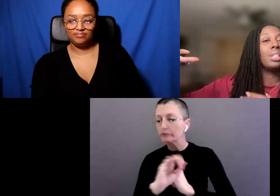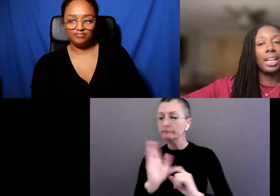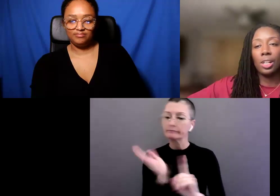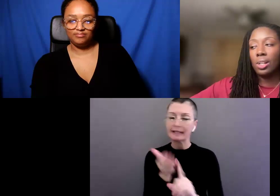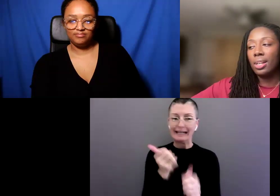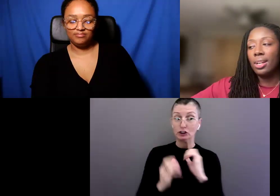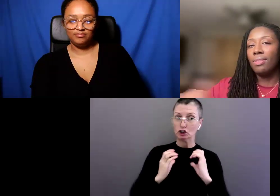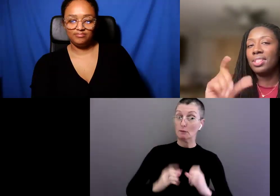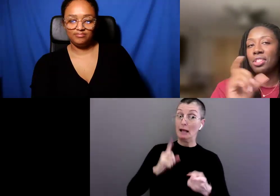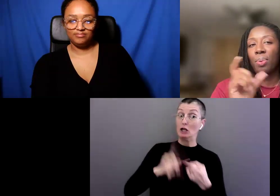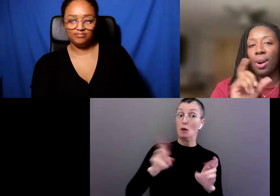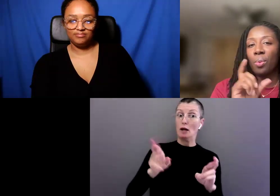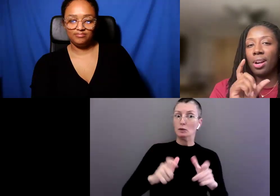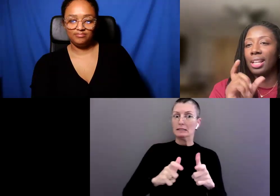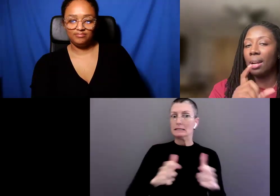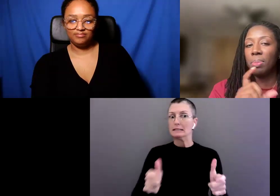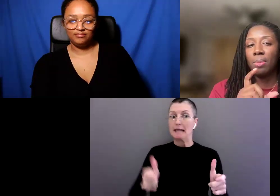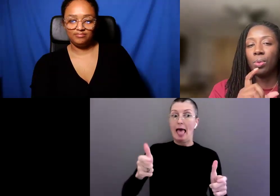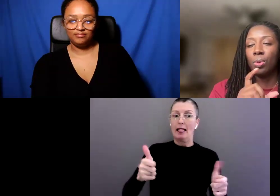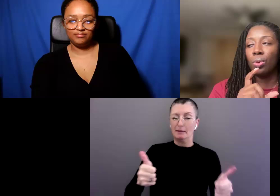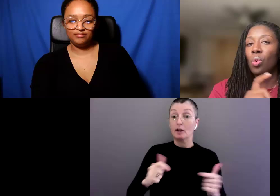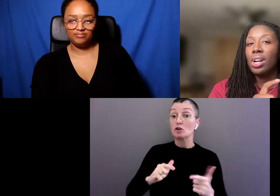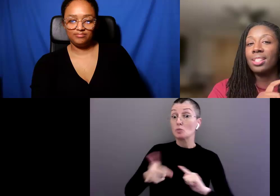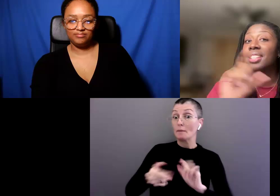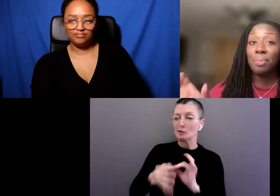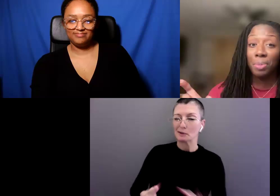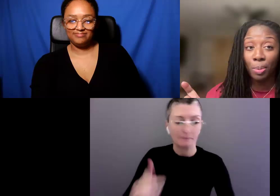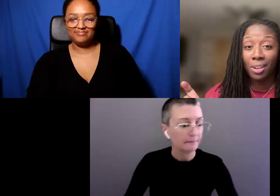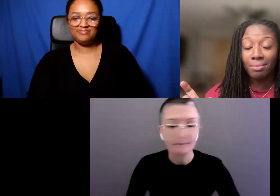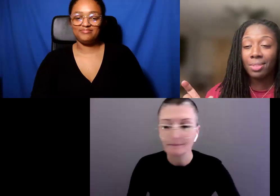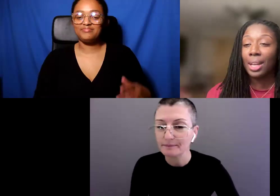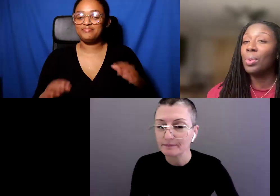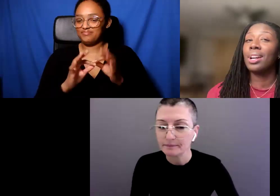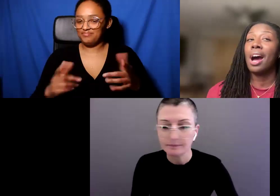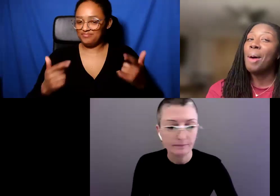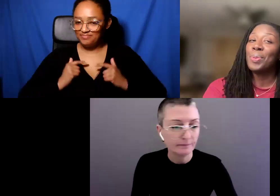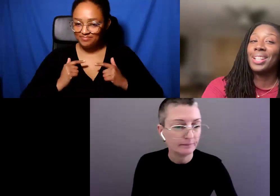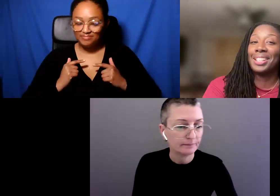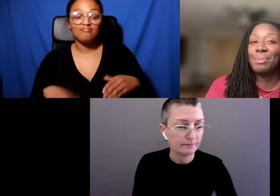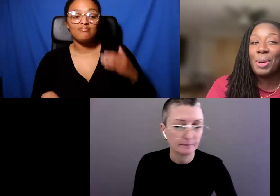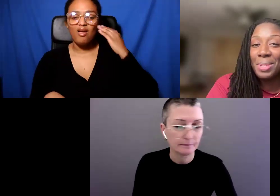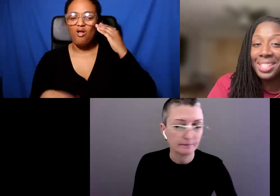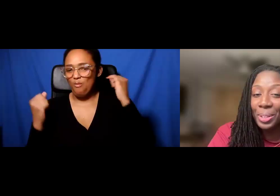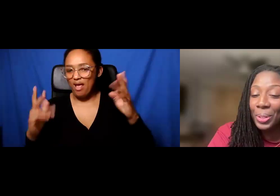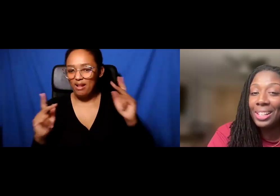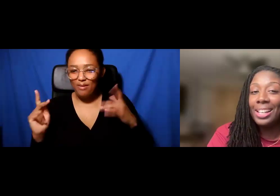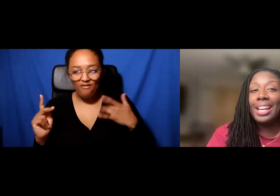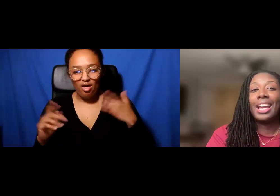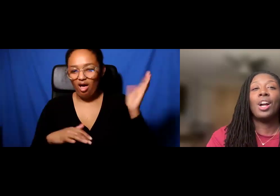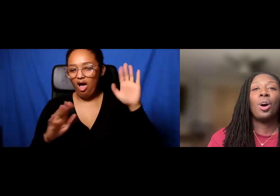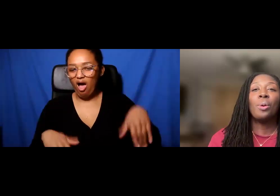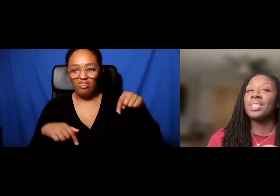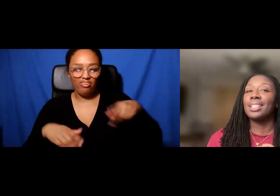time to scale. And this is the part where a lot of people want to skip this part. They want to operate like a small business